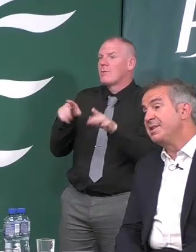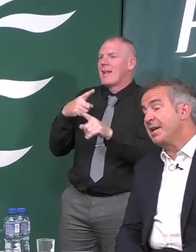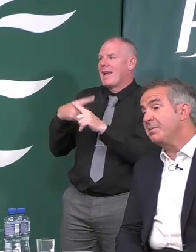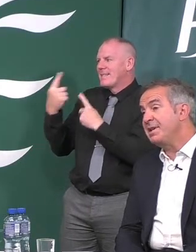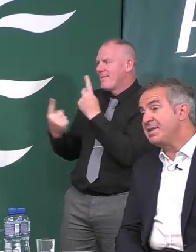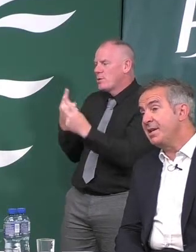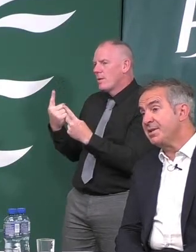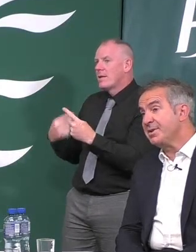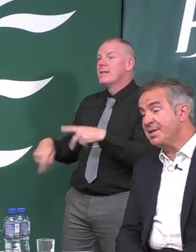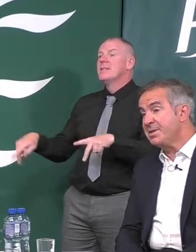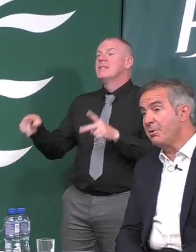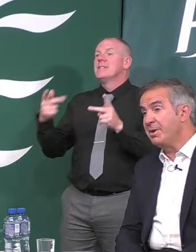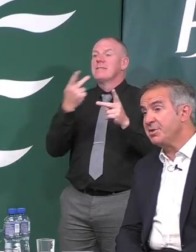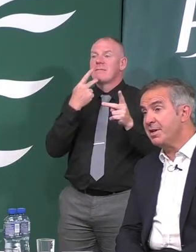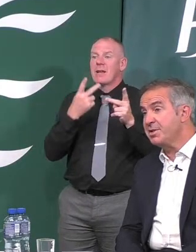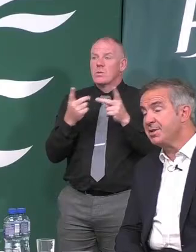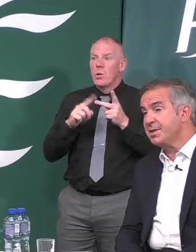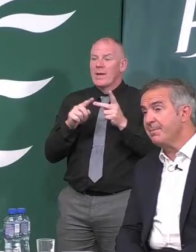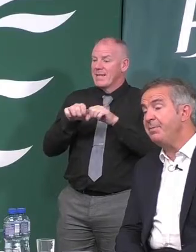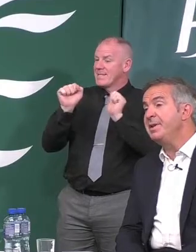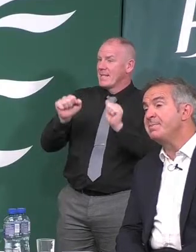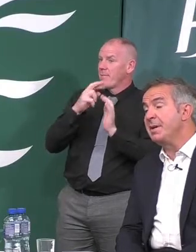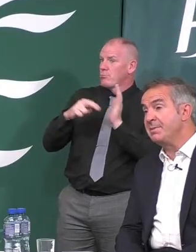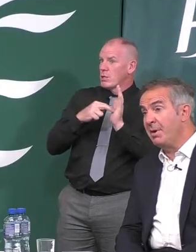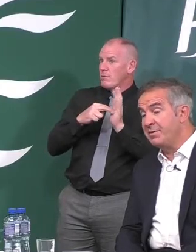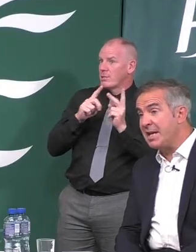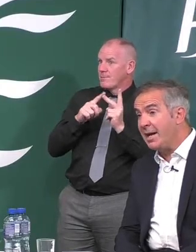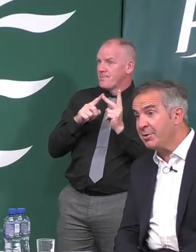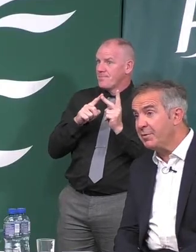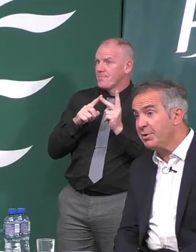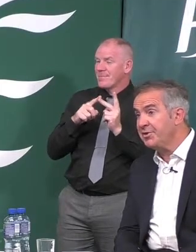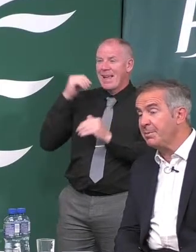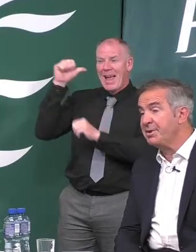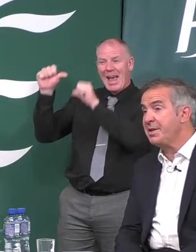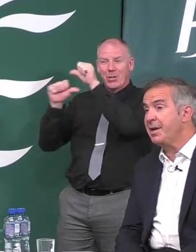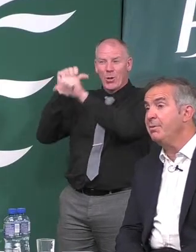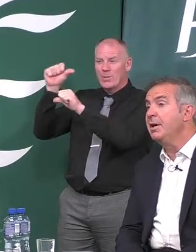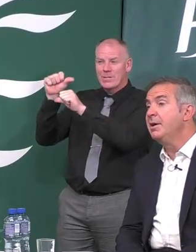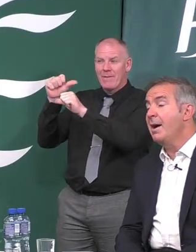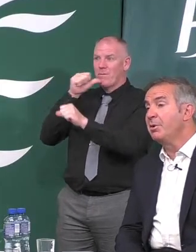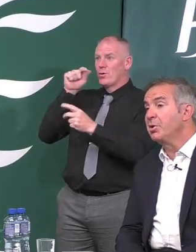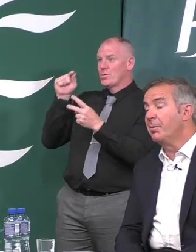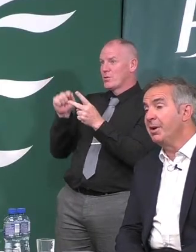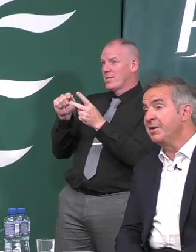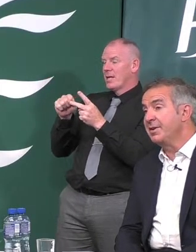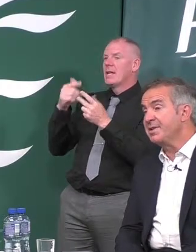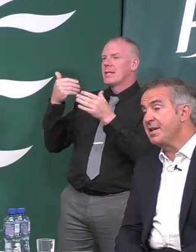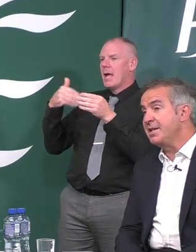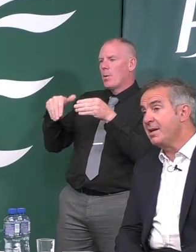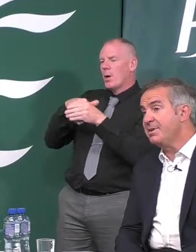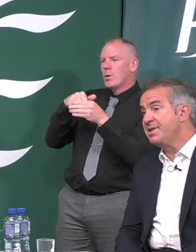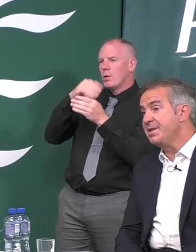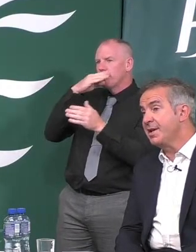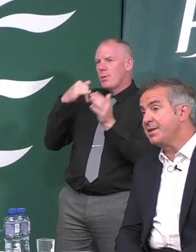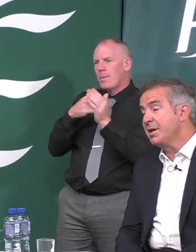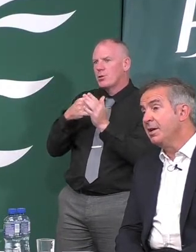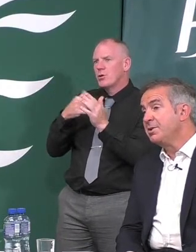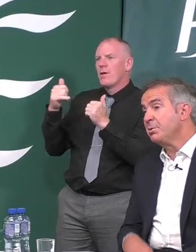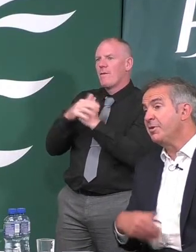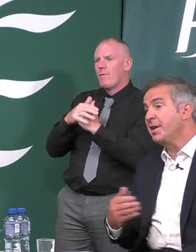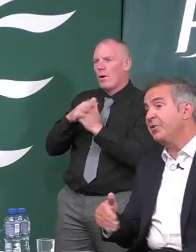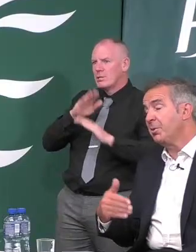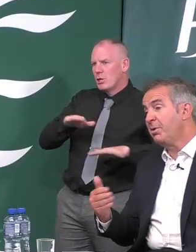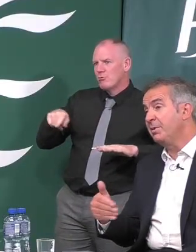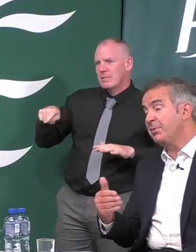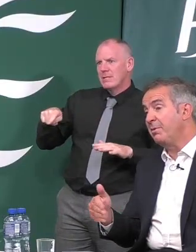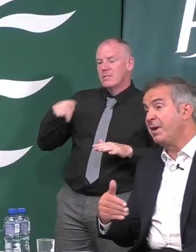piece. The second piece then is our system, our registration system is obviously adult focused up until now, and we're incorporating the consent elements into that.